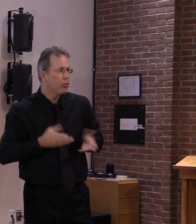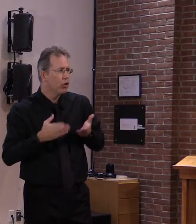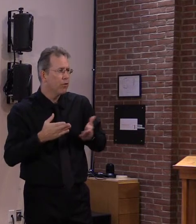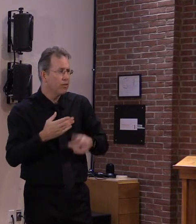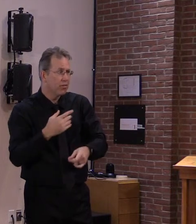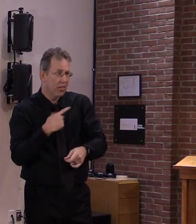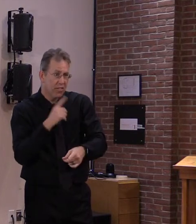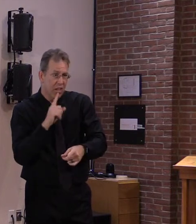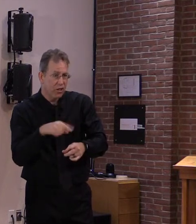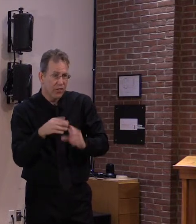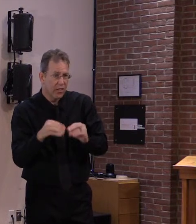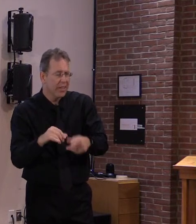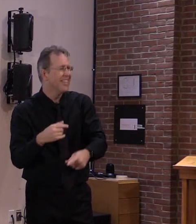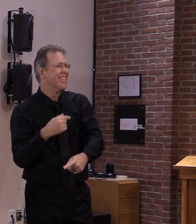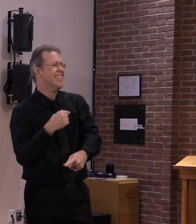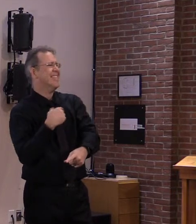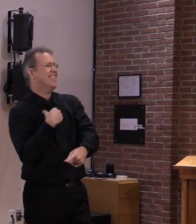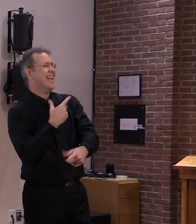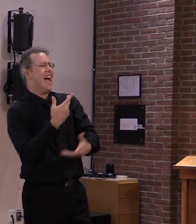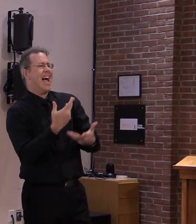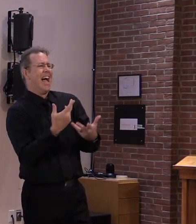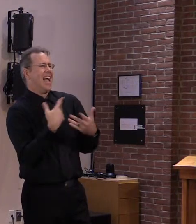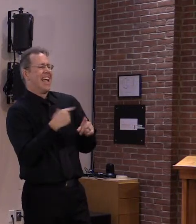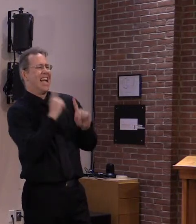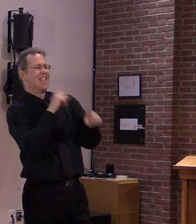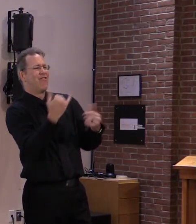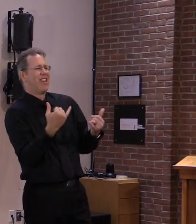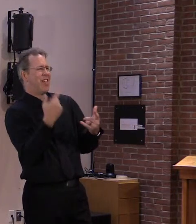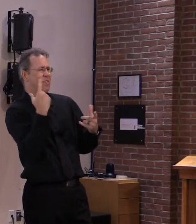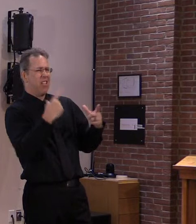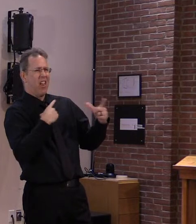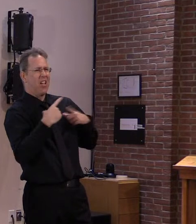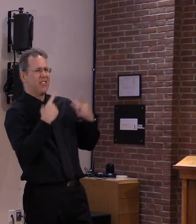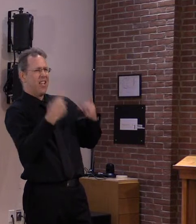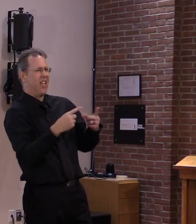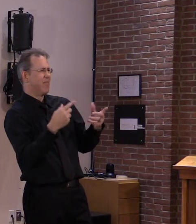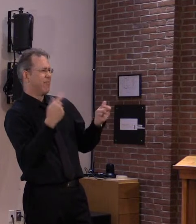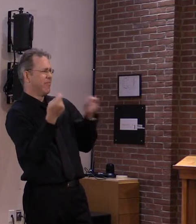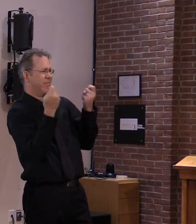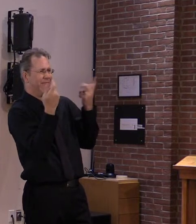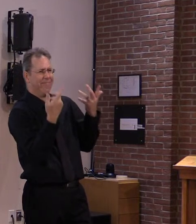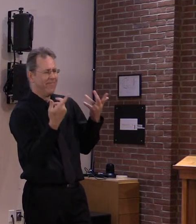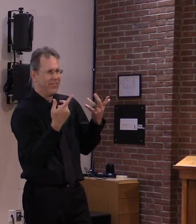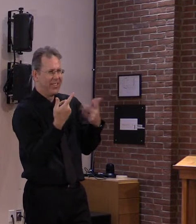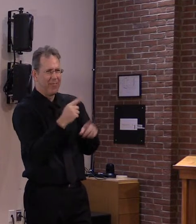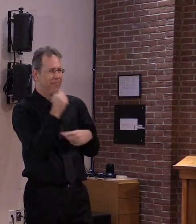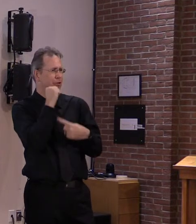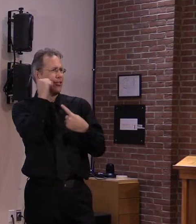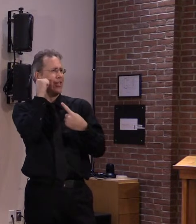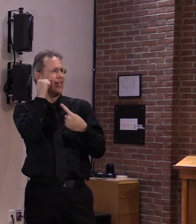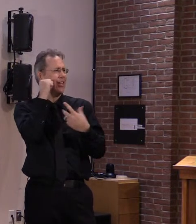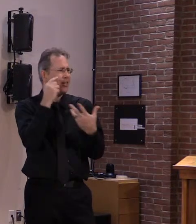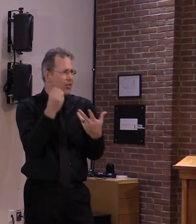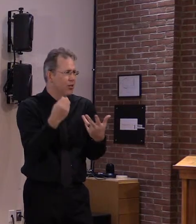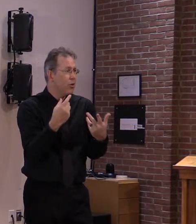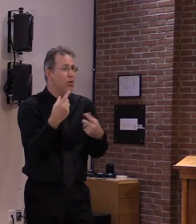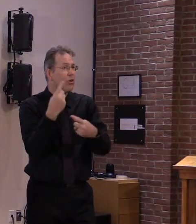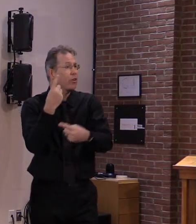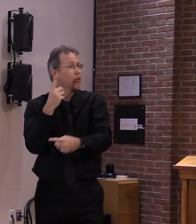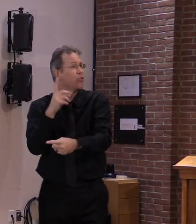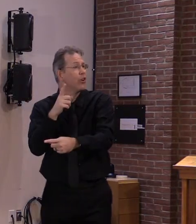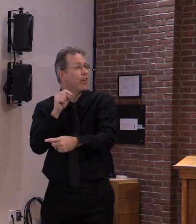fever, whether they've been sick, and a series of questions. When we determined that we were